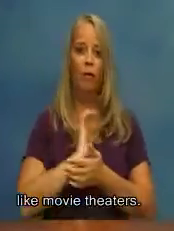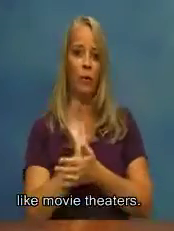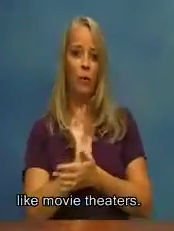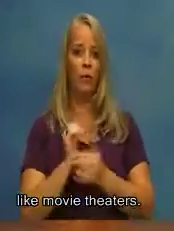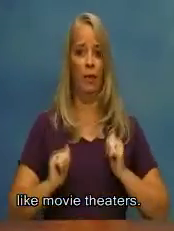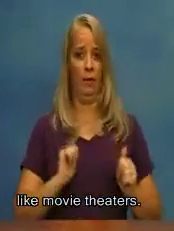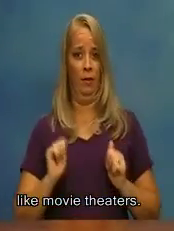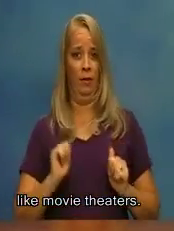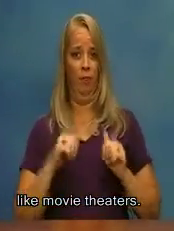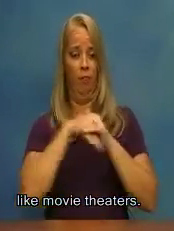Like movie theaters.